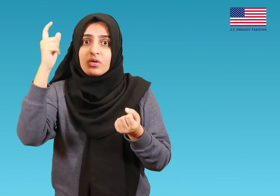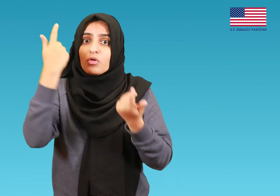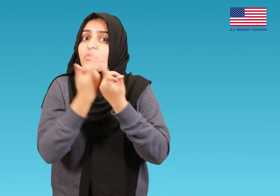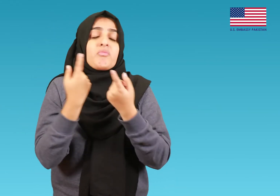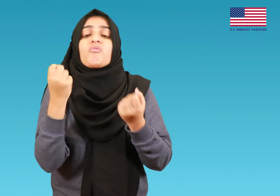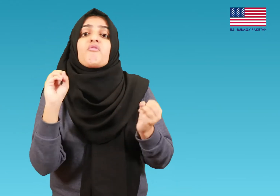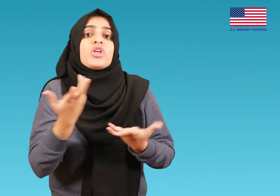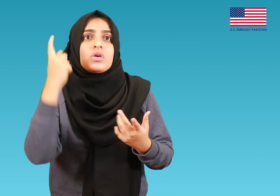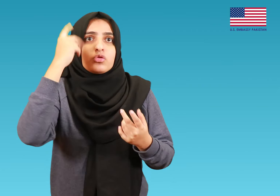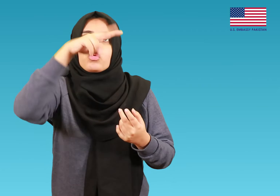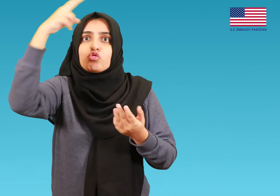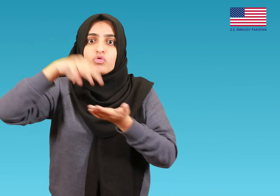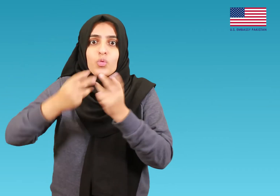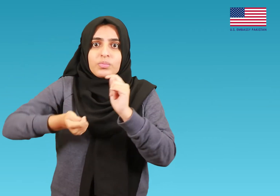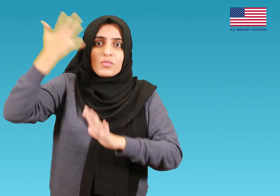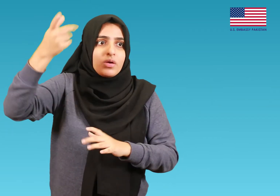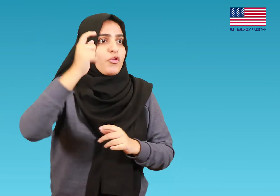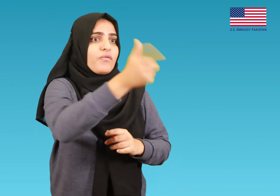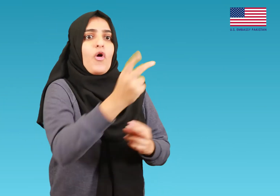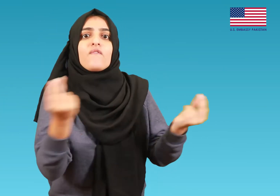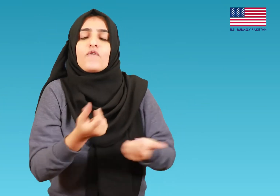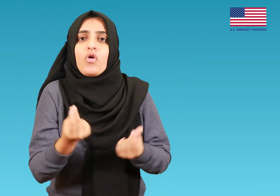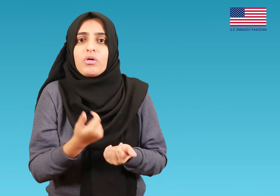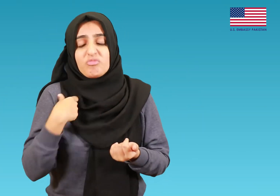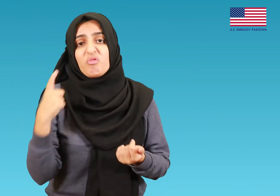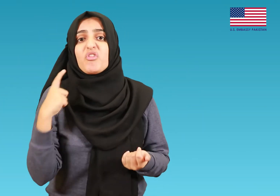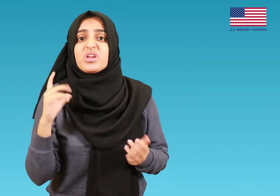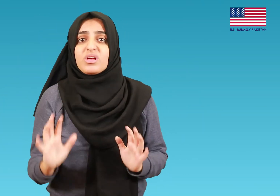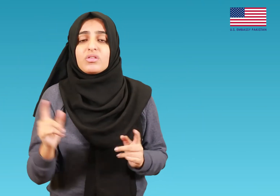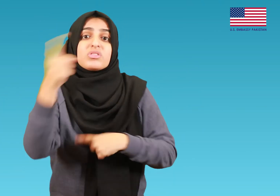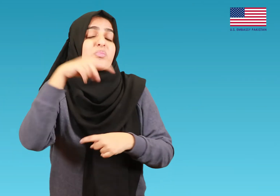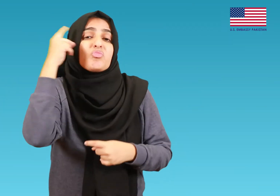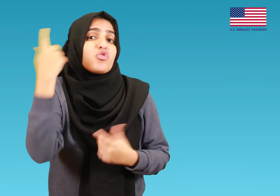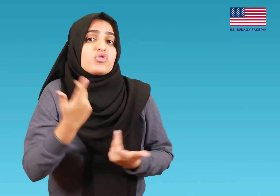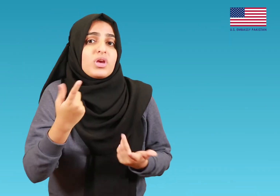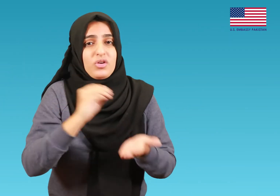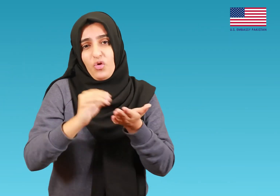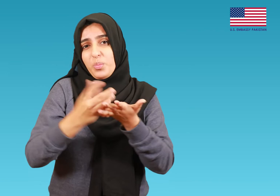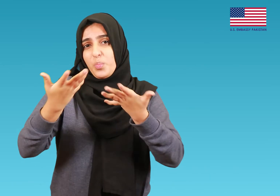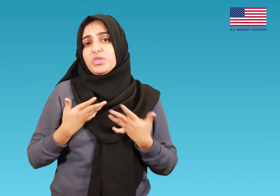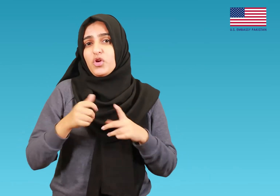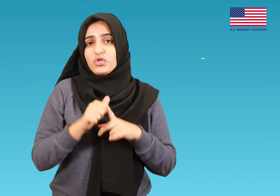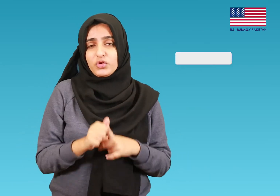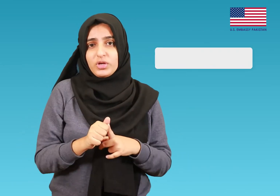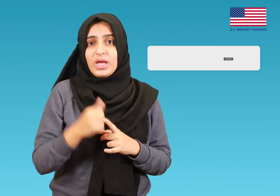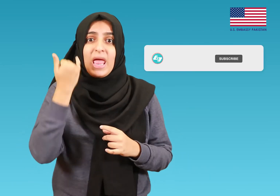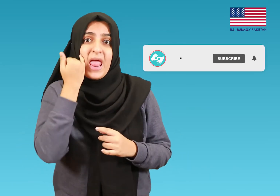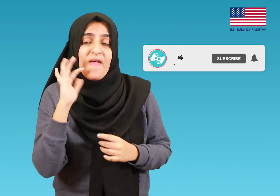line? We would have to wait and see. What do you guys think about this? Let us know in the comments below. If you found this